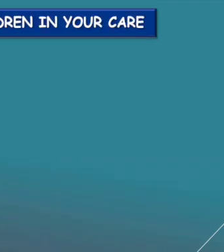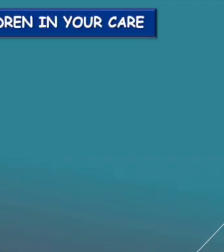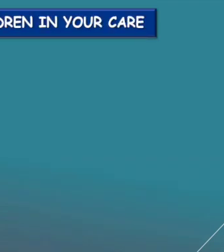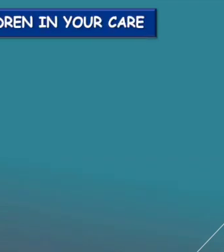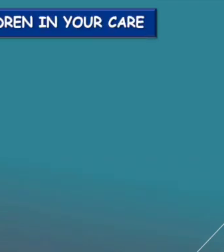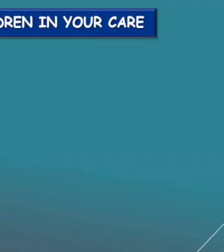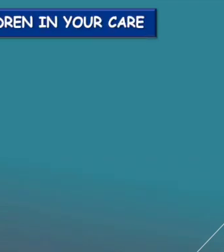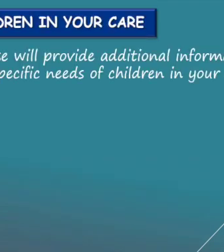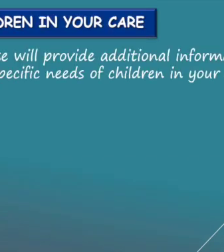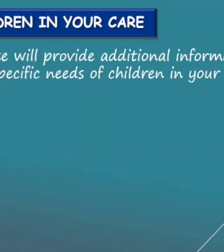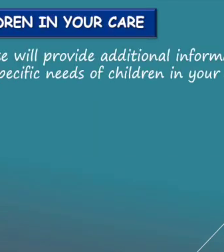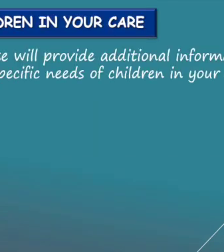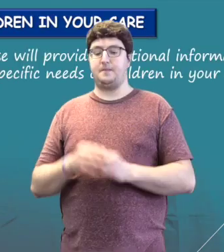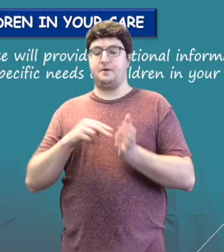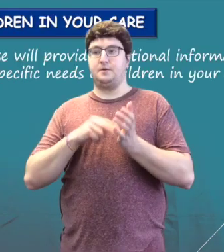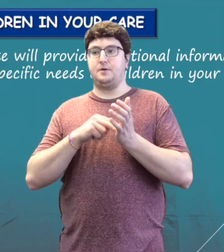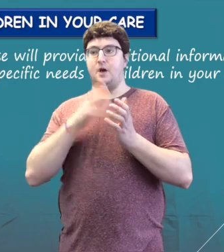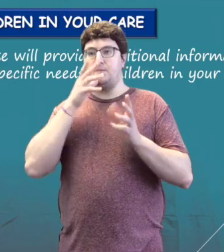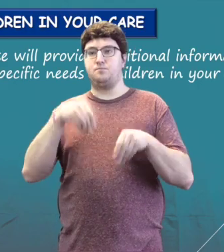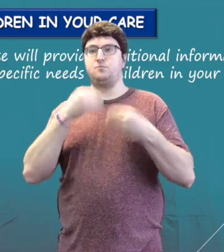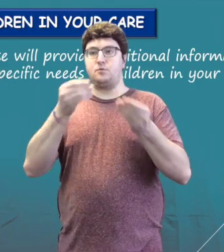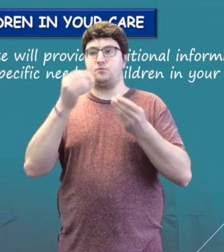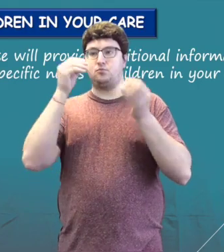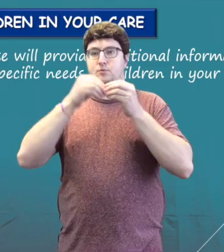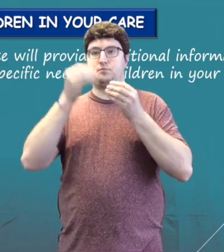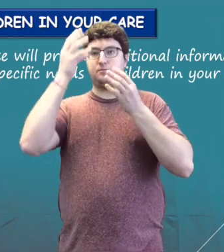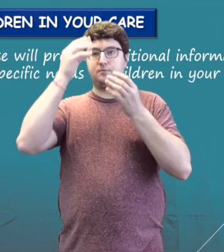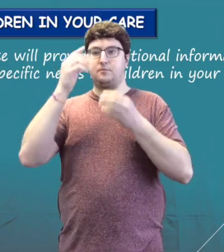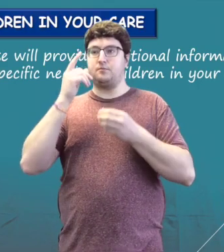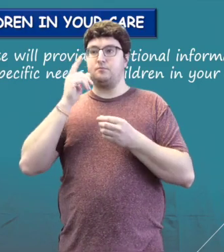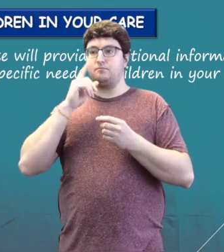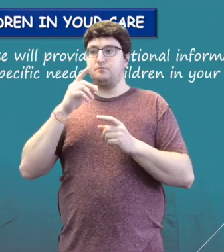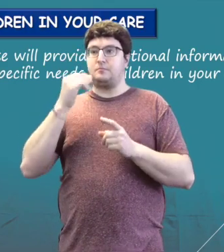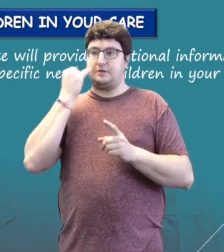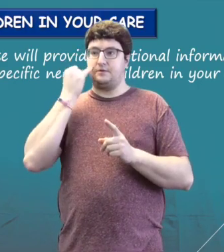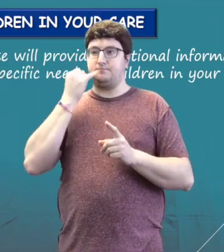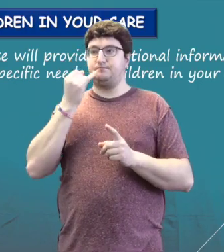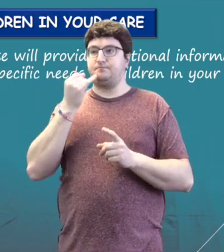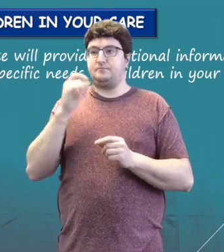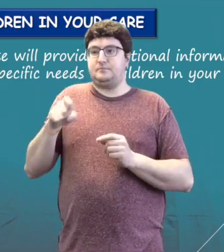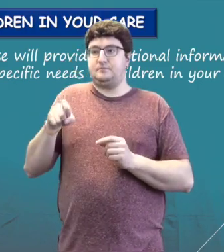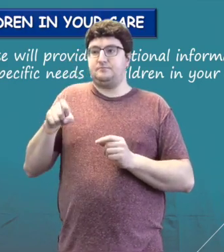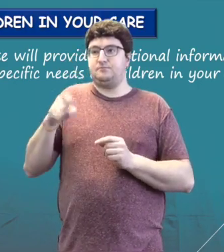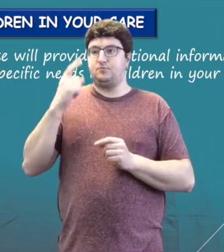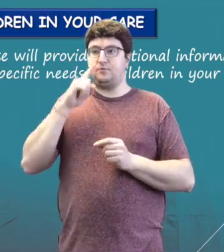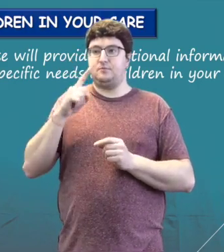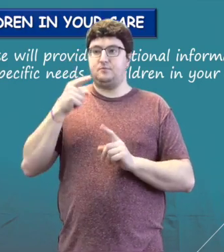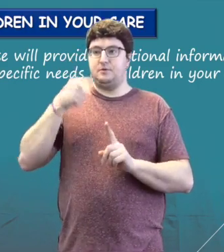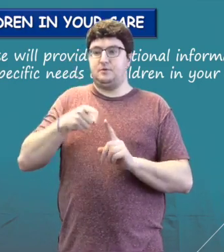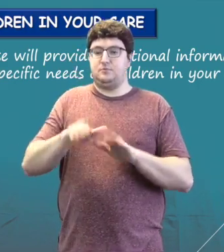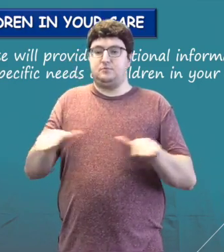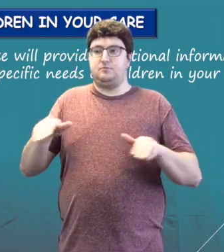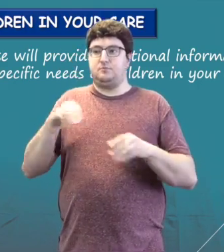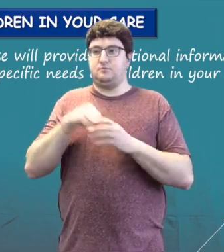The nurse will provide additional information, if necessary, on specific needs of children in your care.